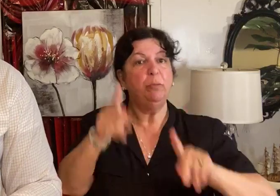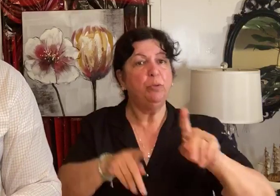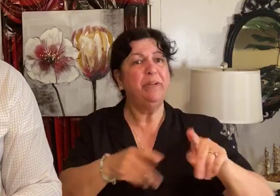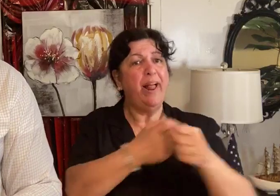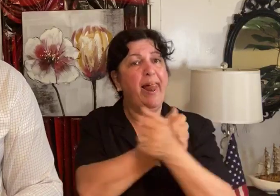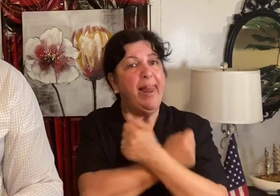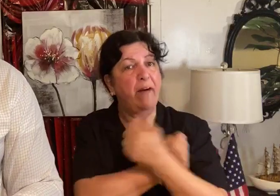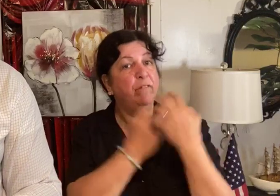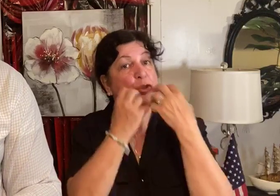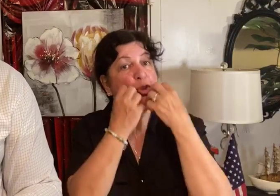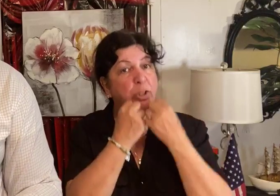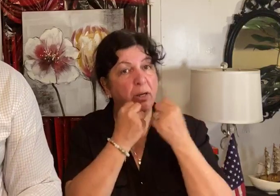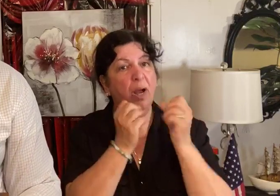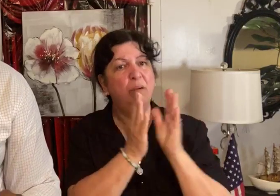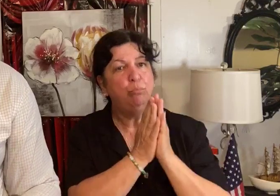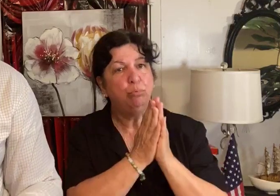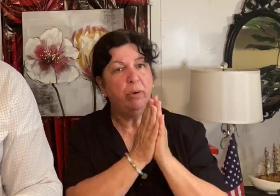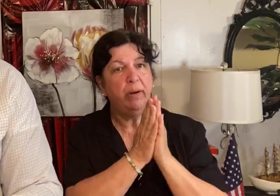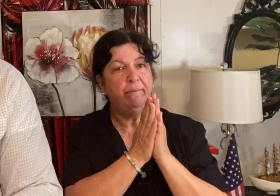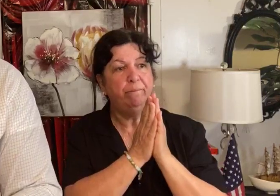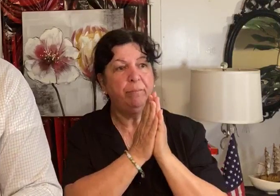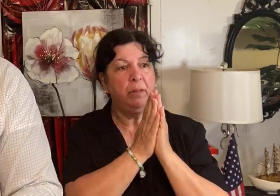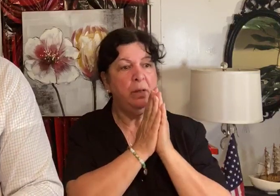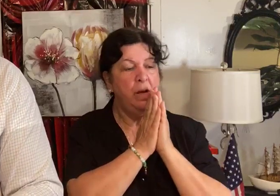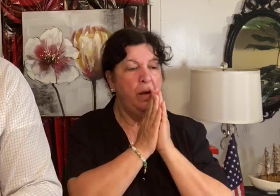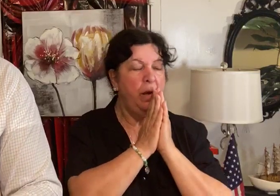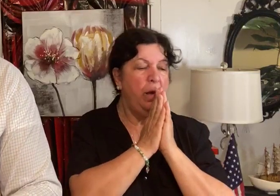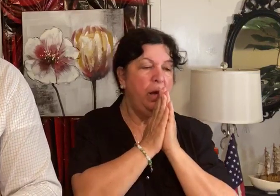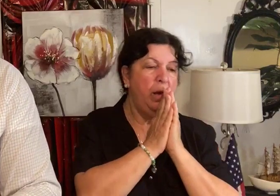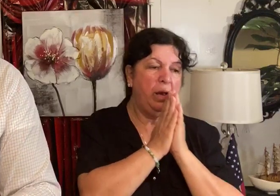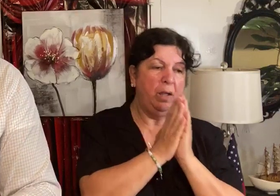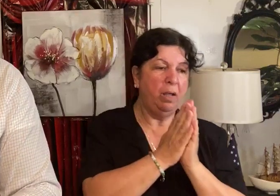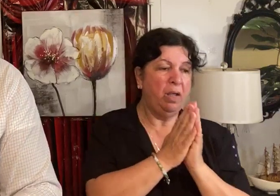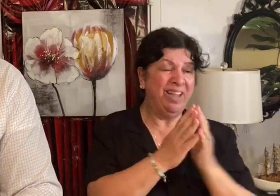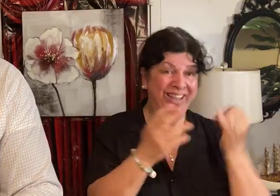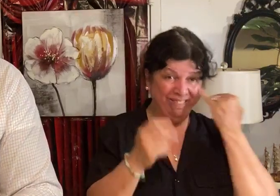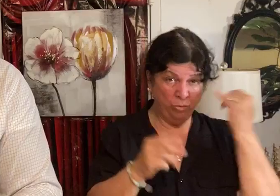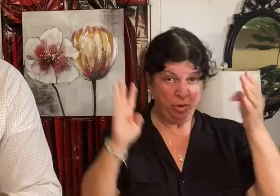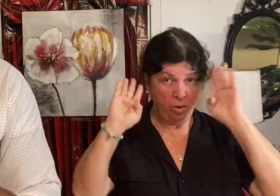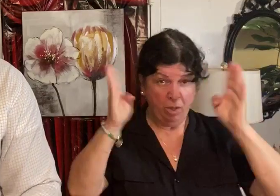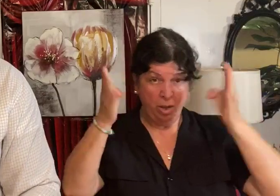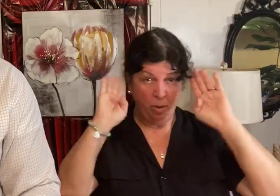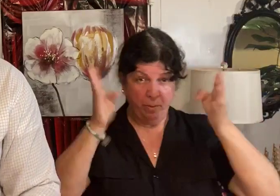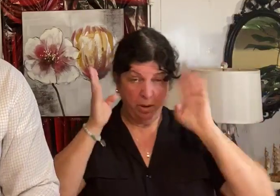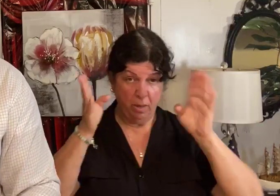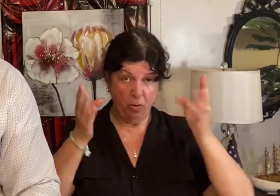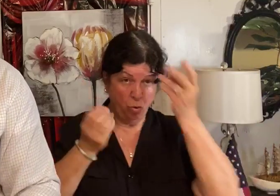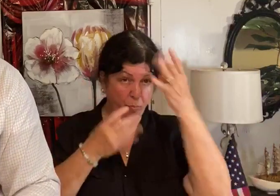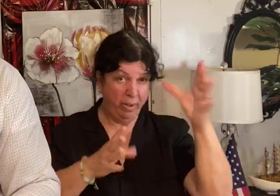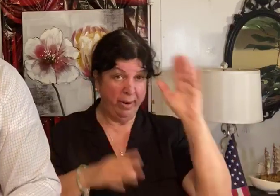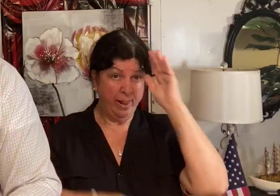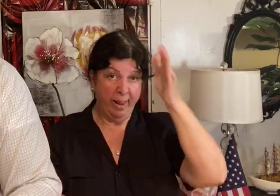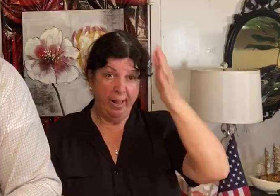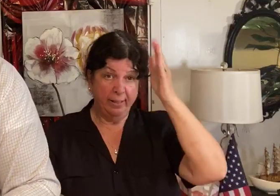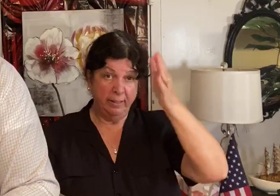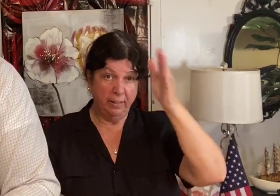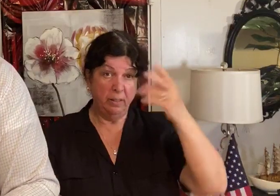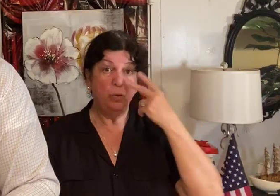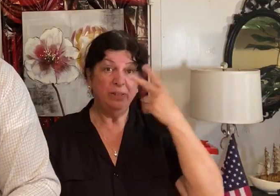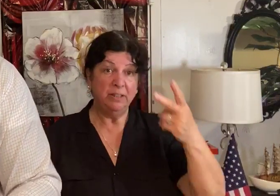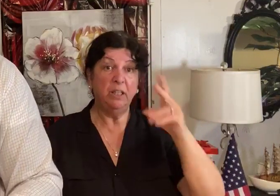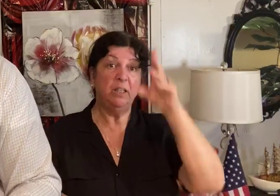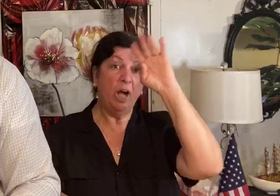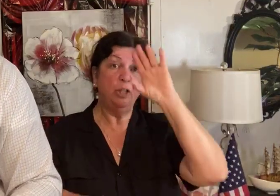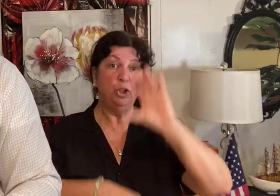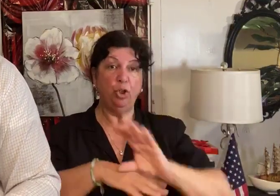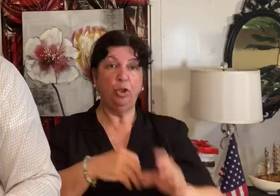cherished, and prayed for. If we heed this message, we will see God's church